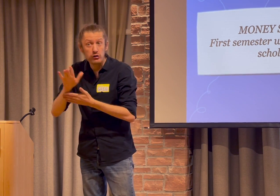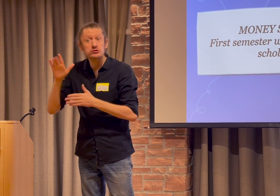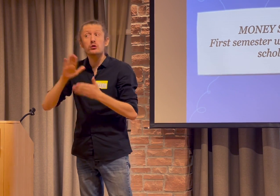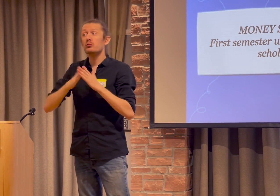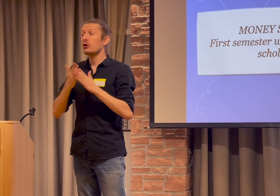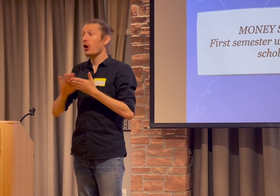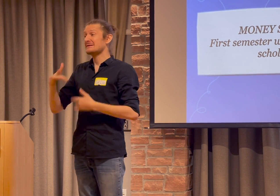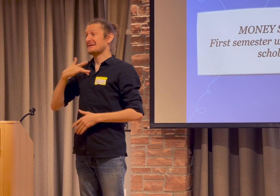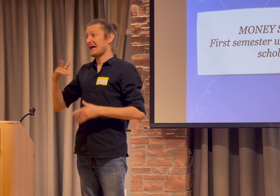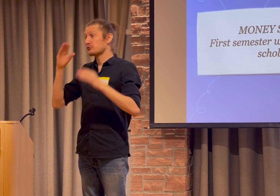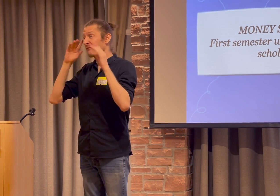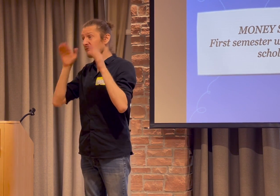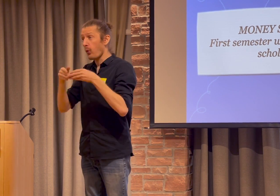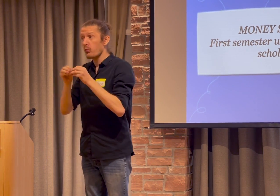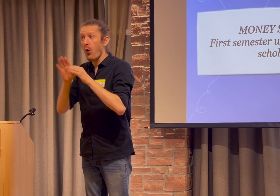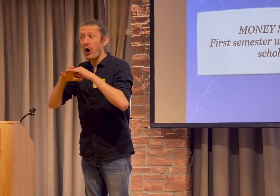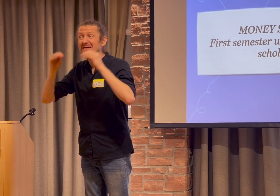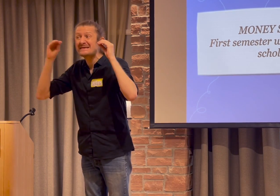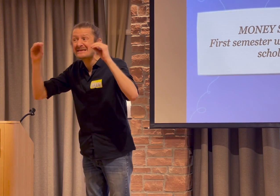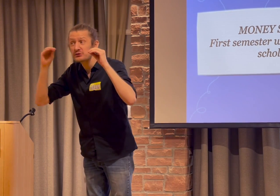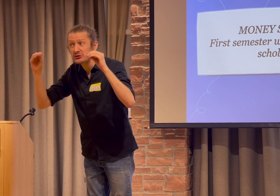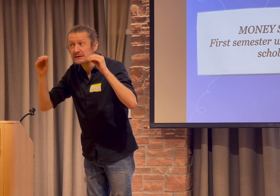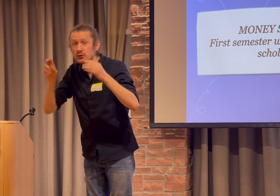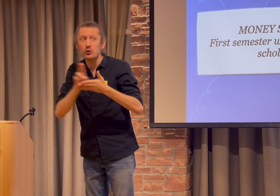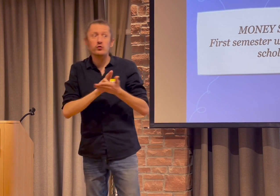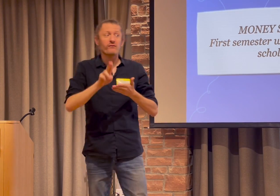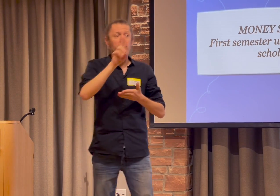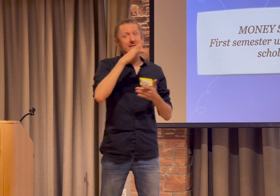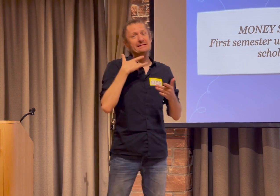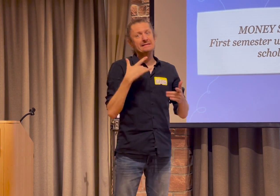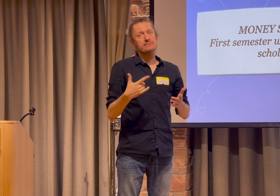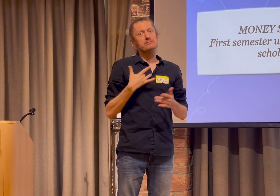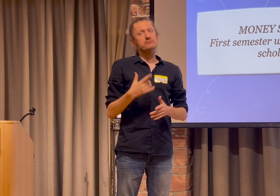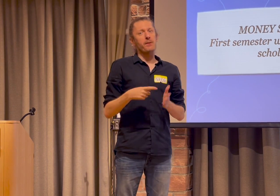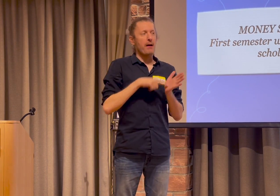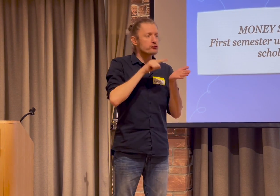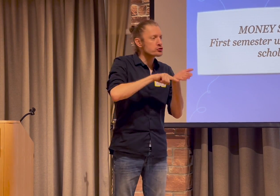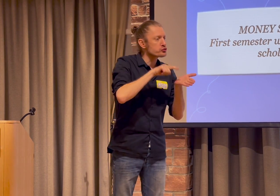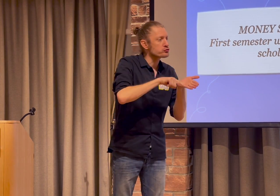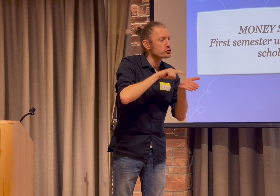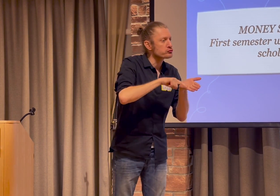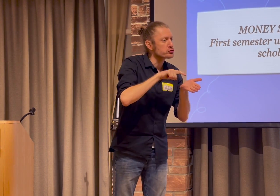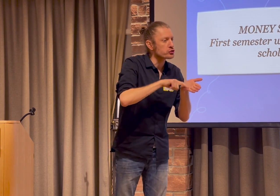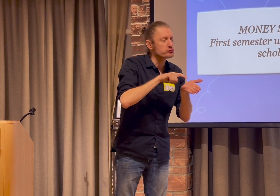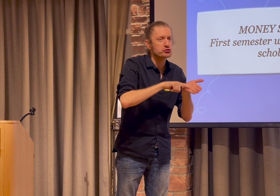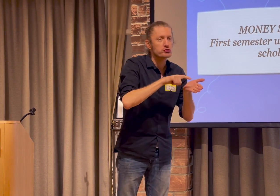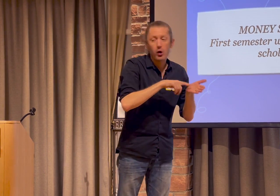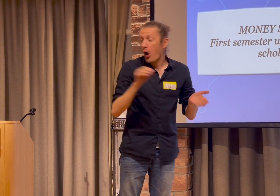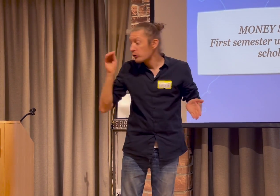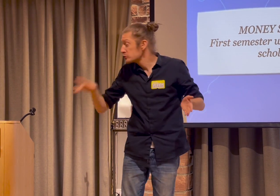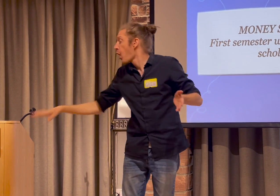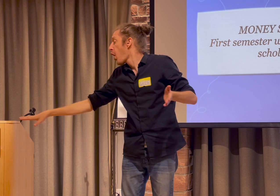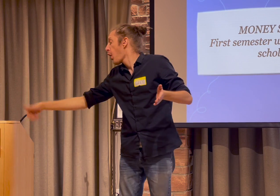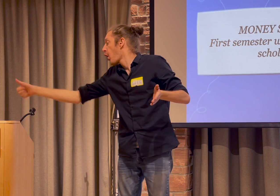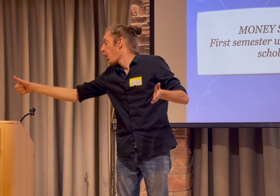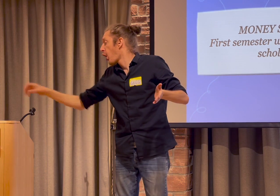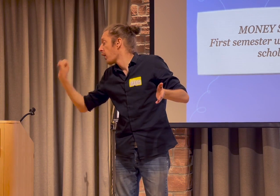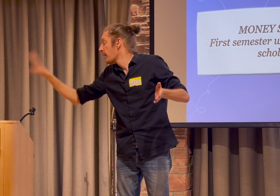semester. If you take your community college courses, those typically focus more on teaching